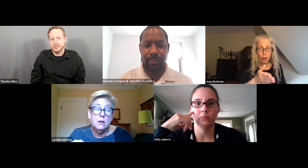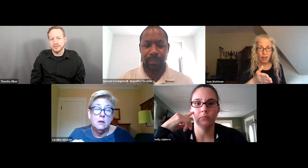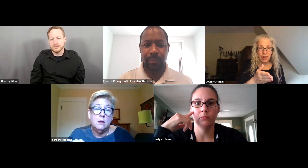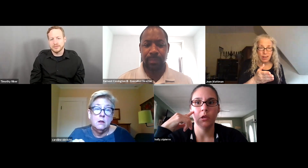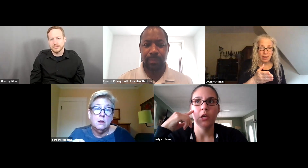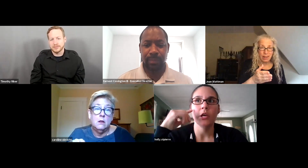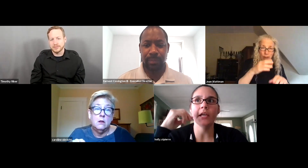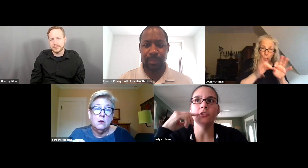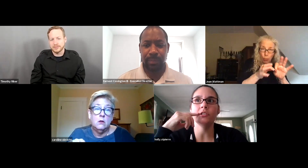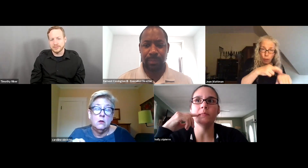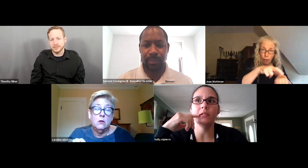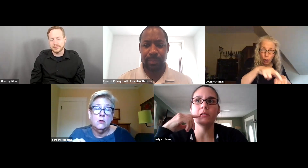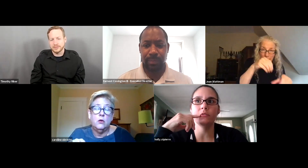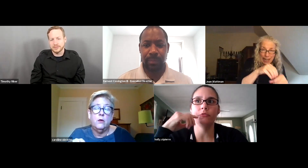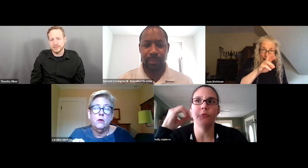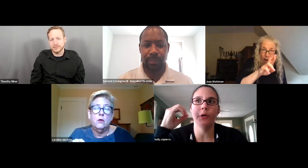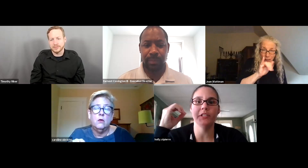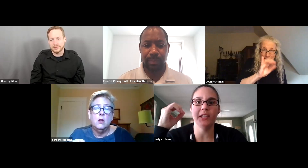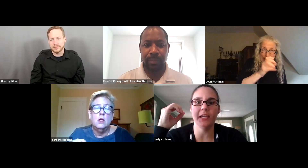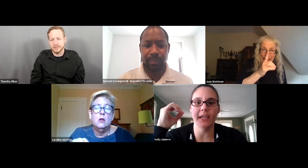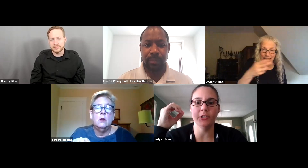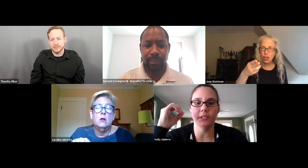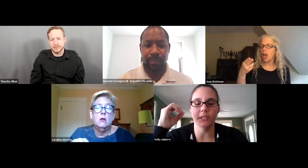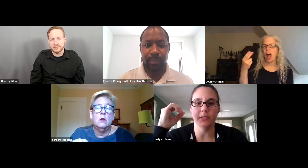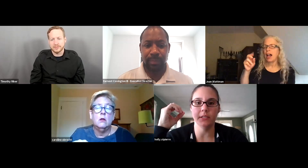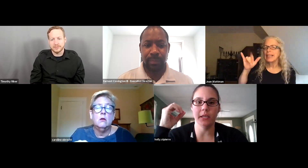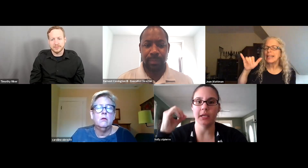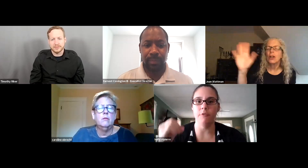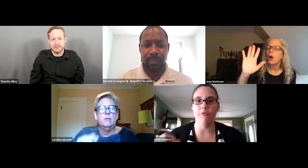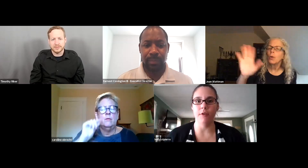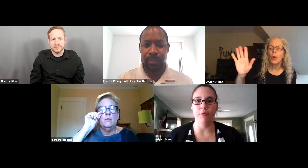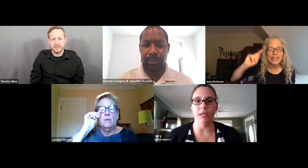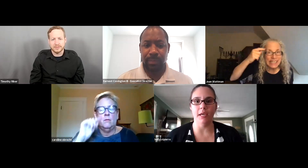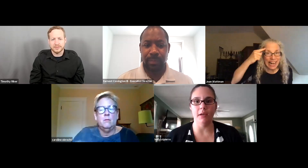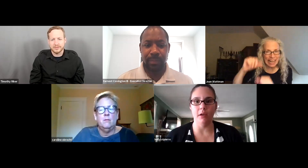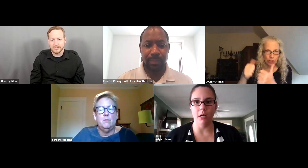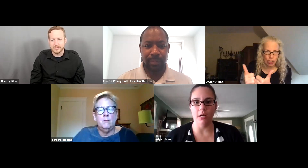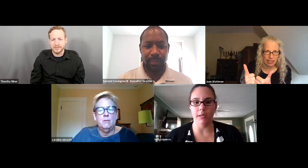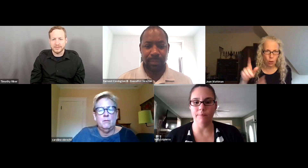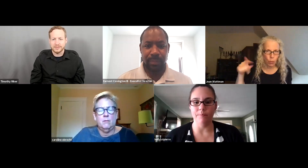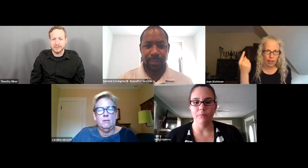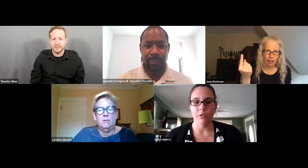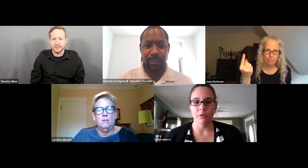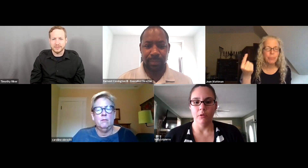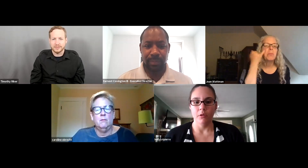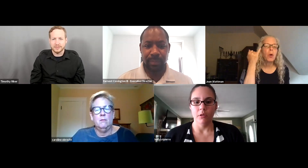Holly? It just means for state agencies. Like if we get,